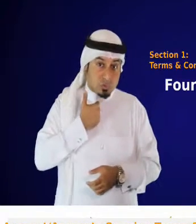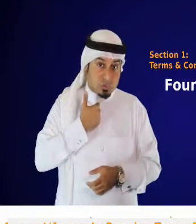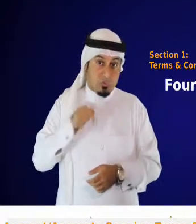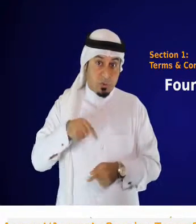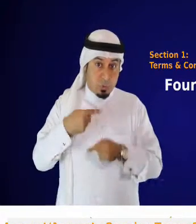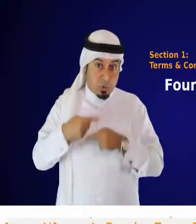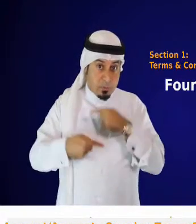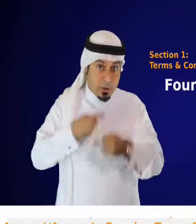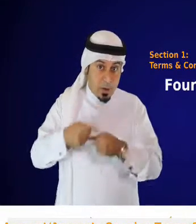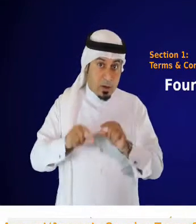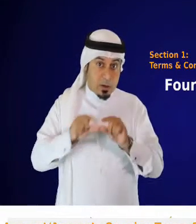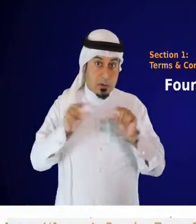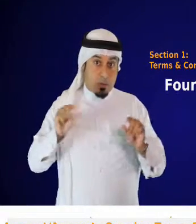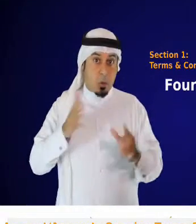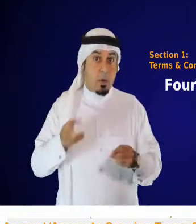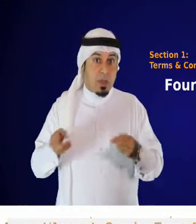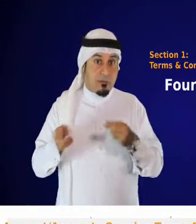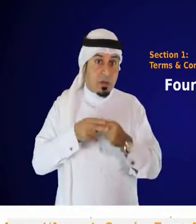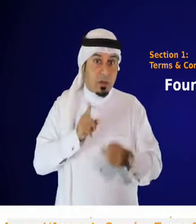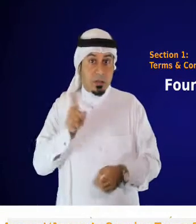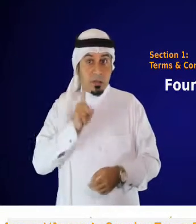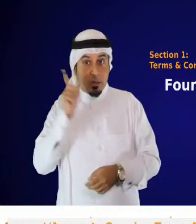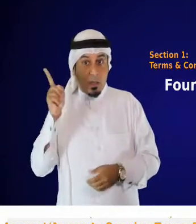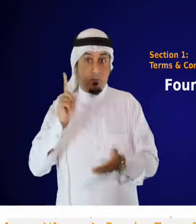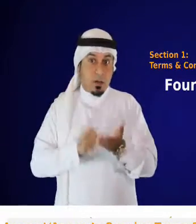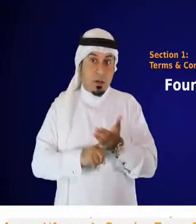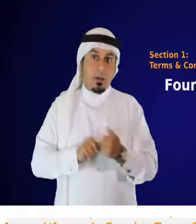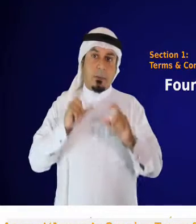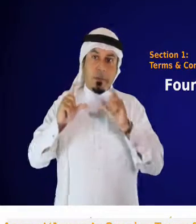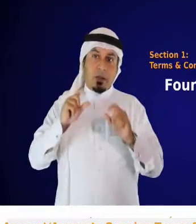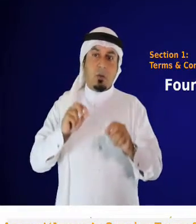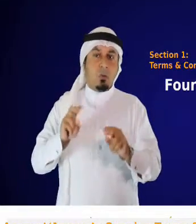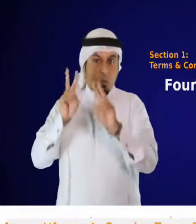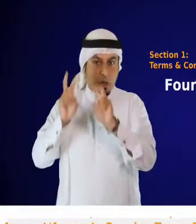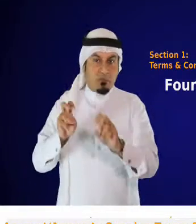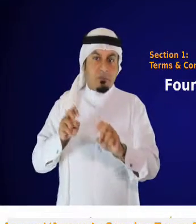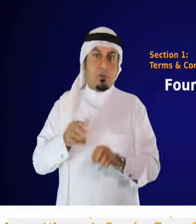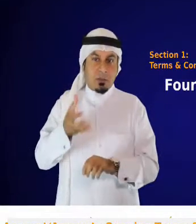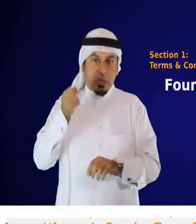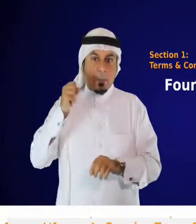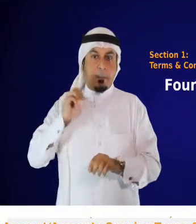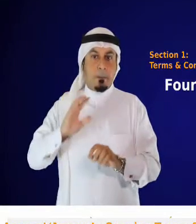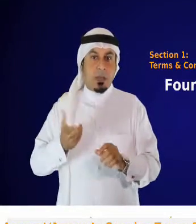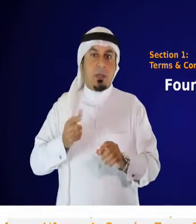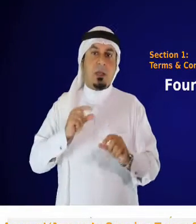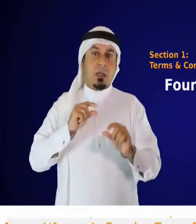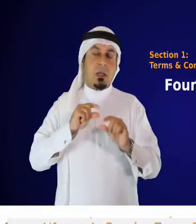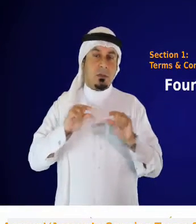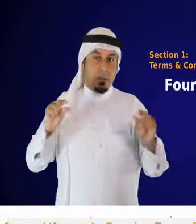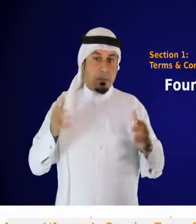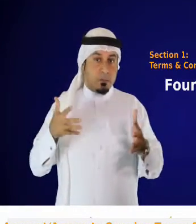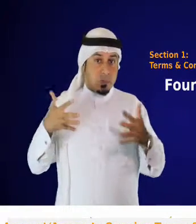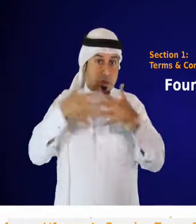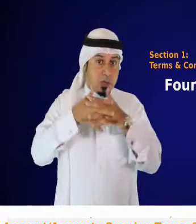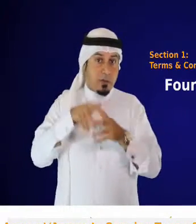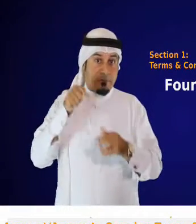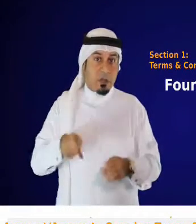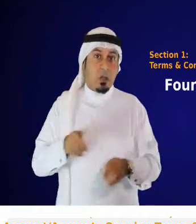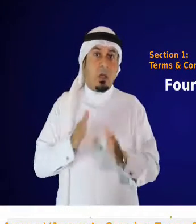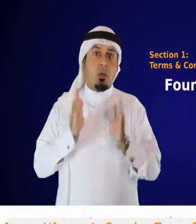of the deceased or incompetent person, or will freeze until the legitimate hire of the deceased or incompetent account holder is